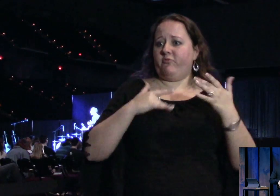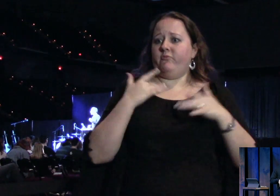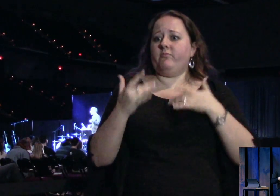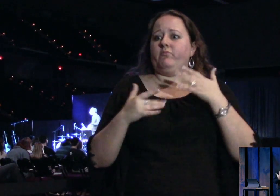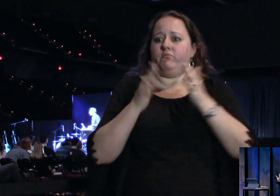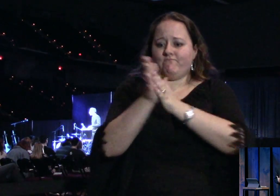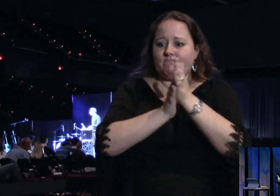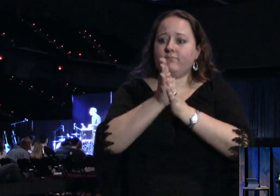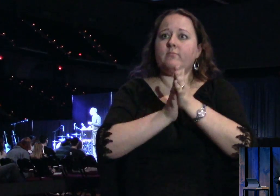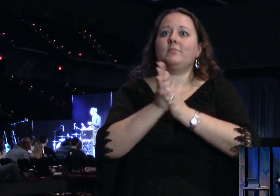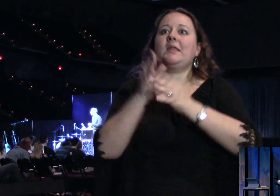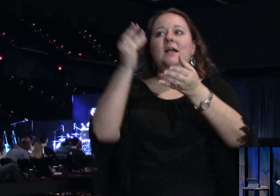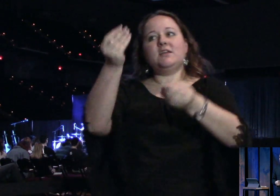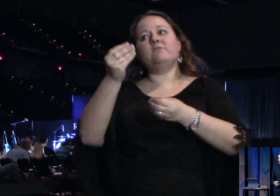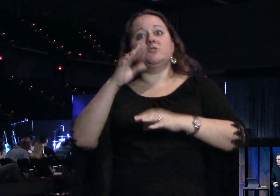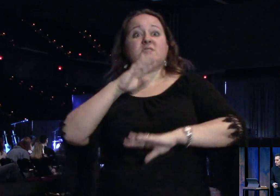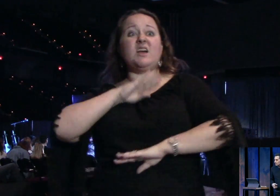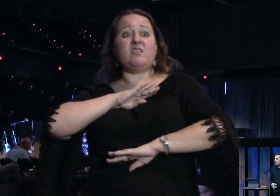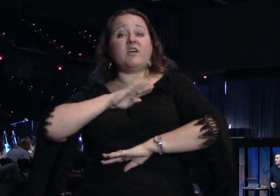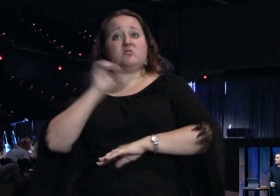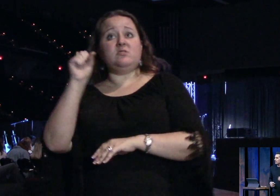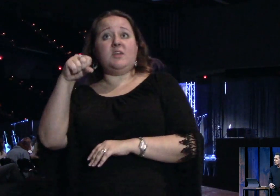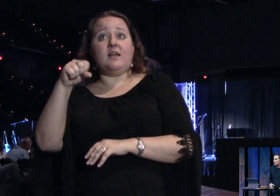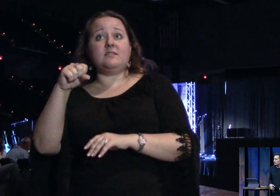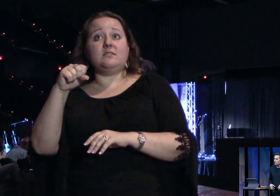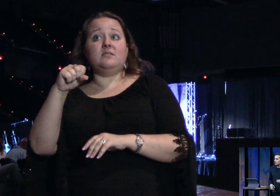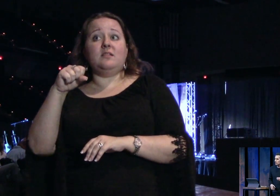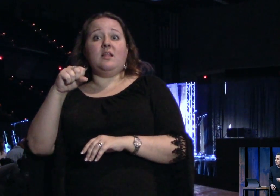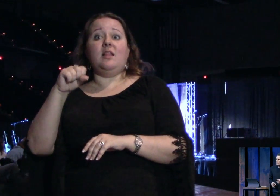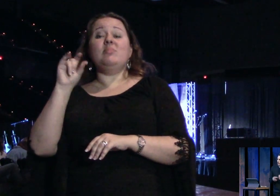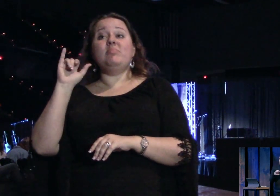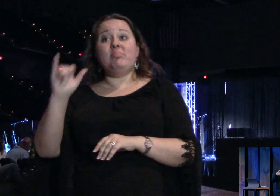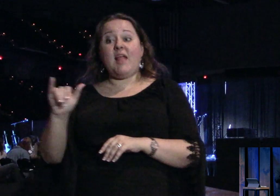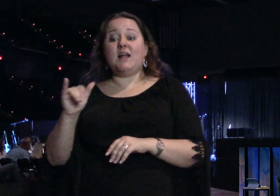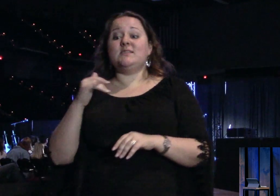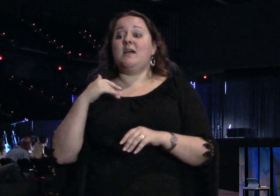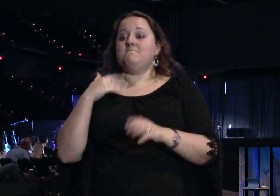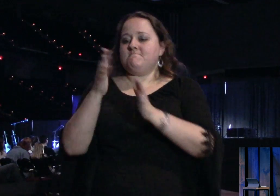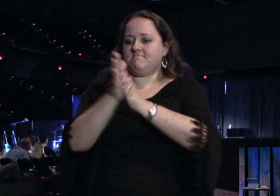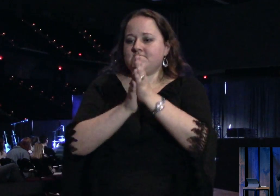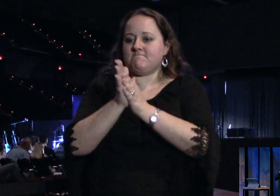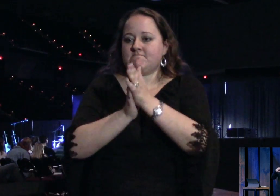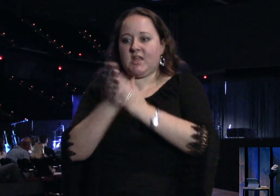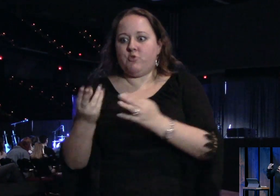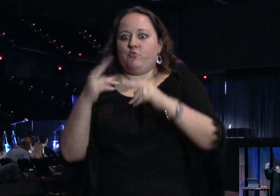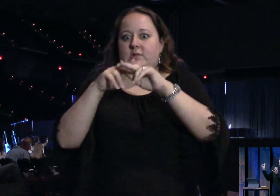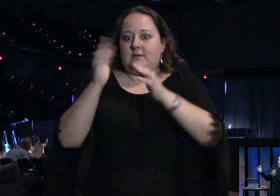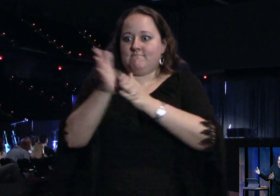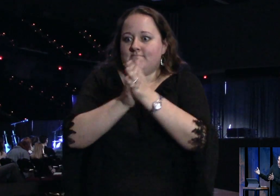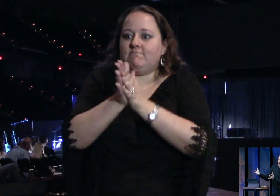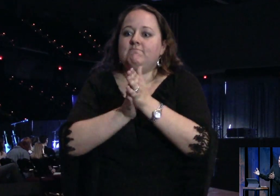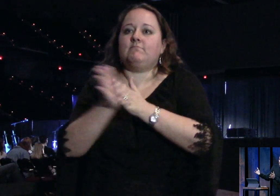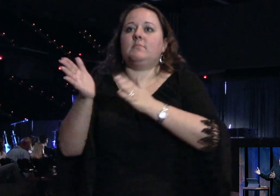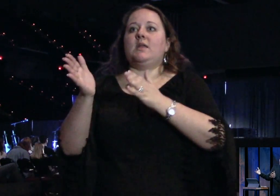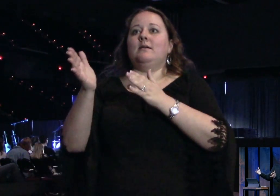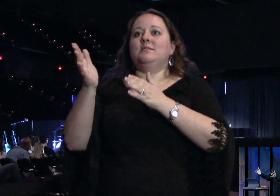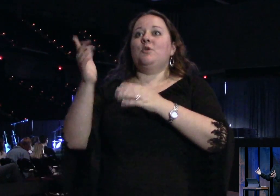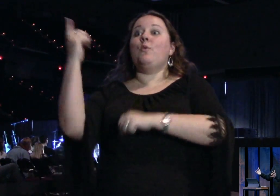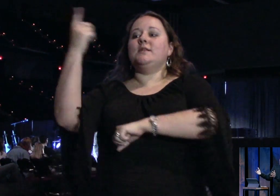and that energizes you and brings some satisfaction into your life, you know what that's doing? It's building anticipation of the